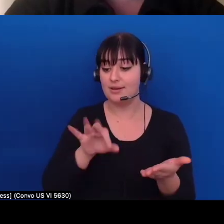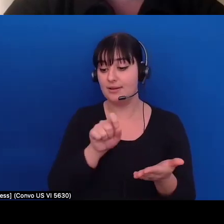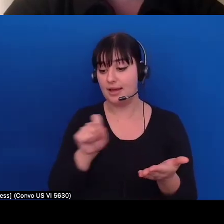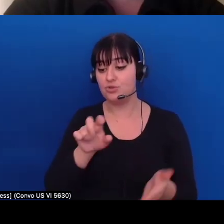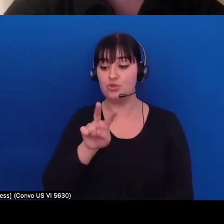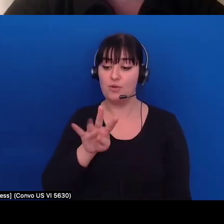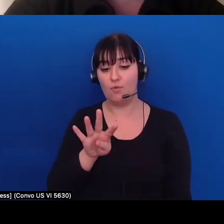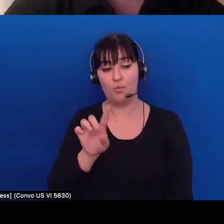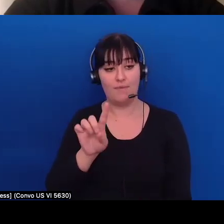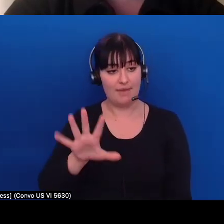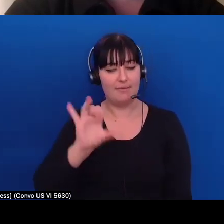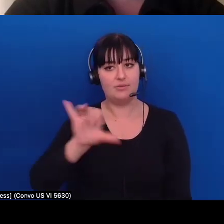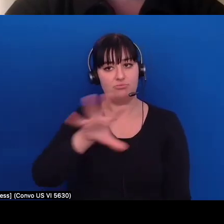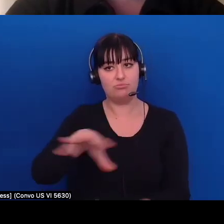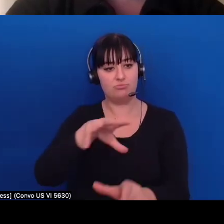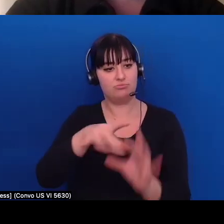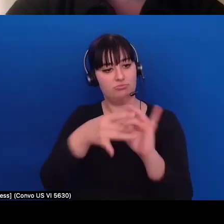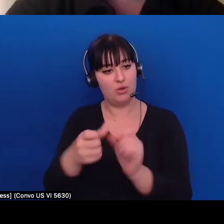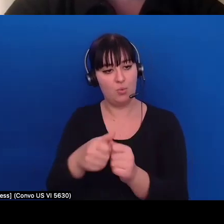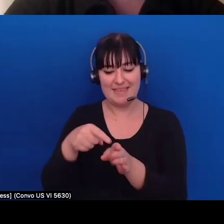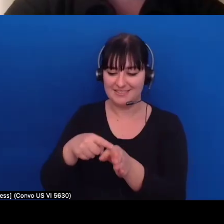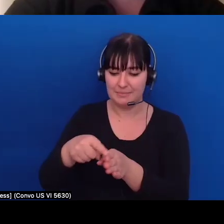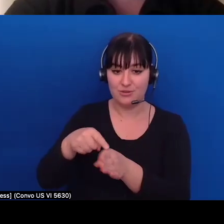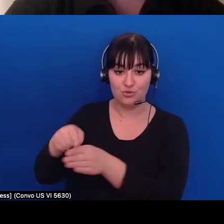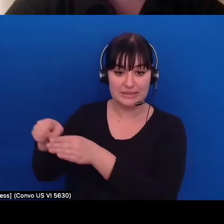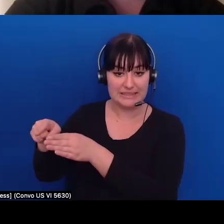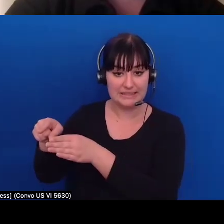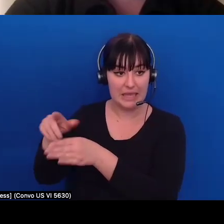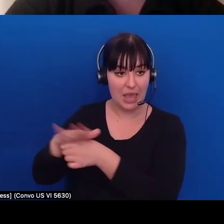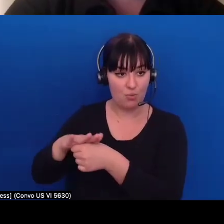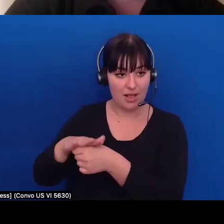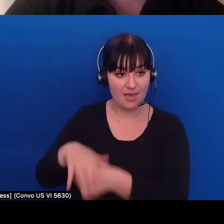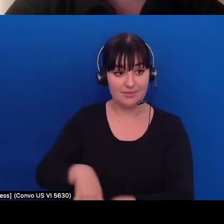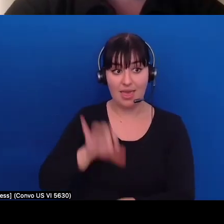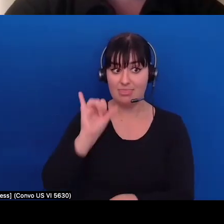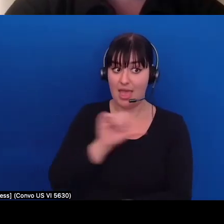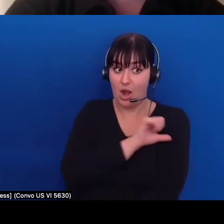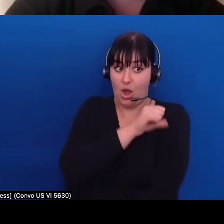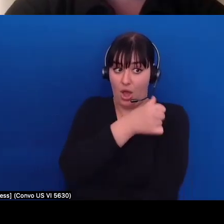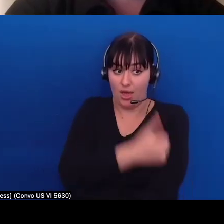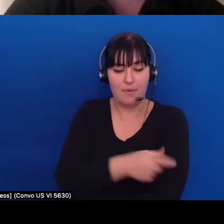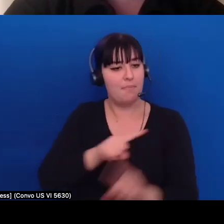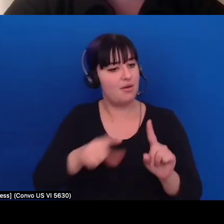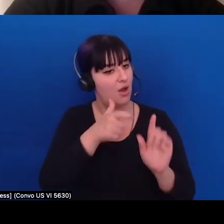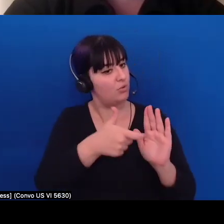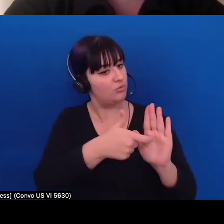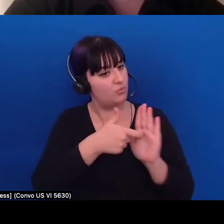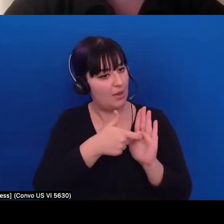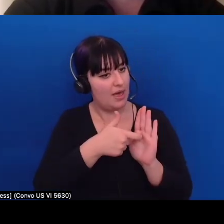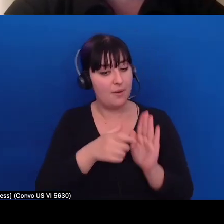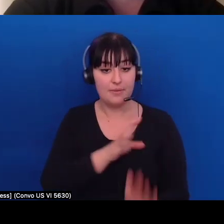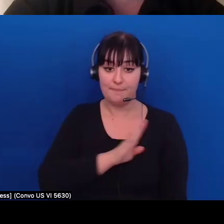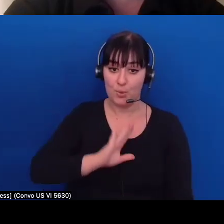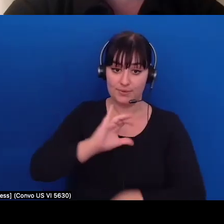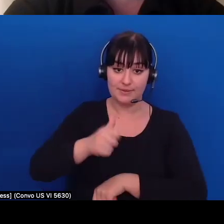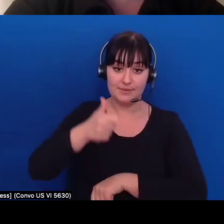9-2415 pertains to the specialty areas, and this section authorizes but does not require the board to